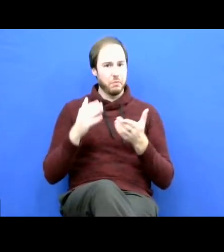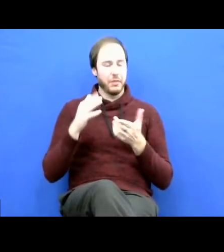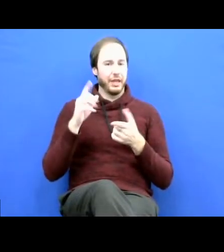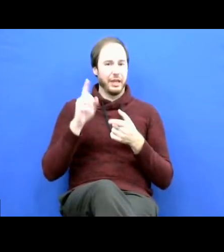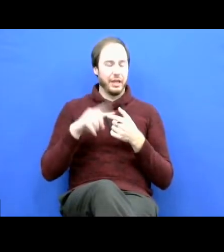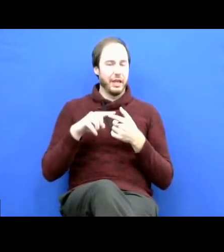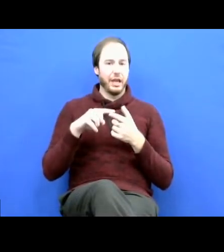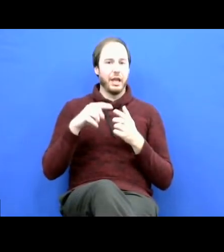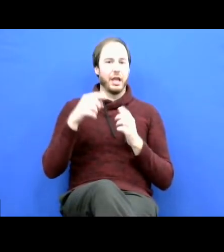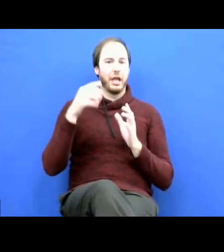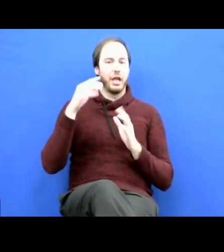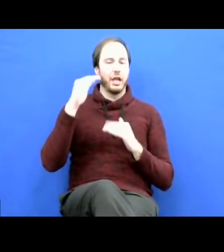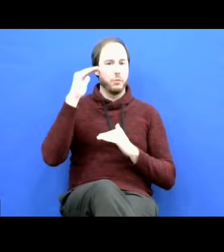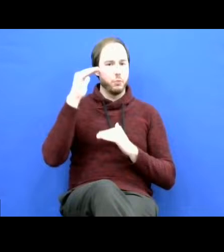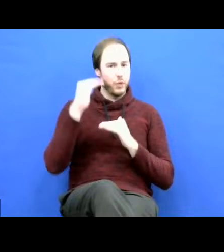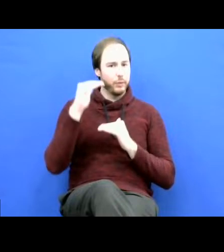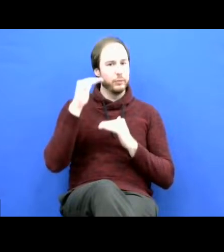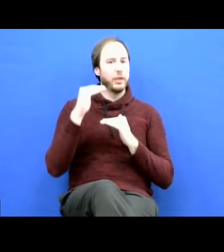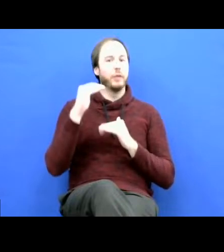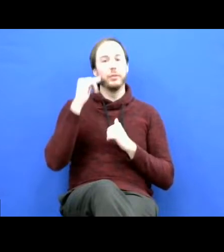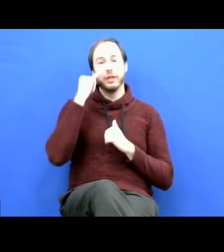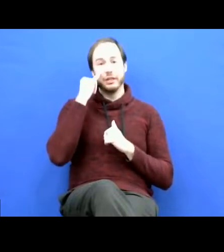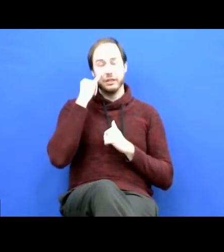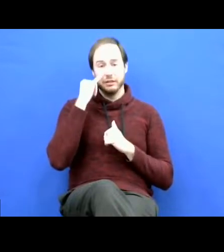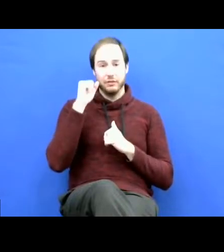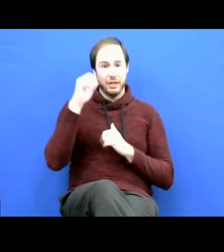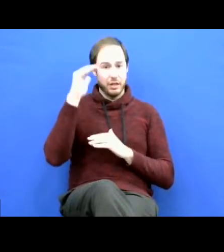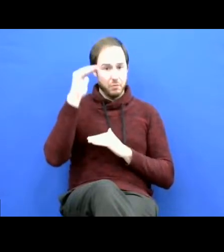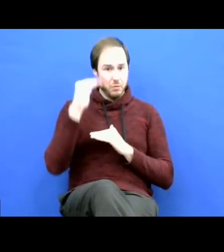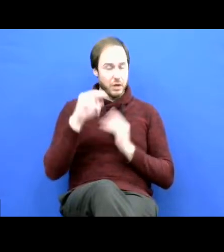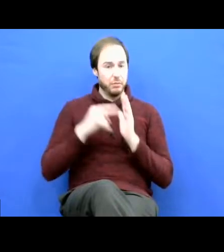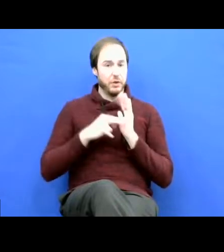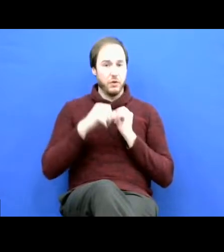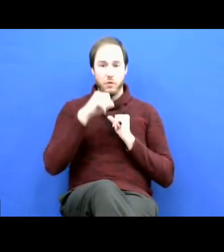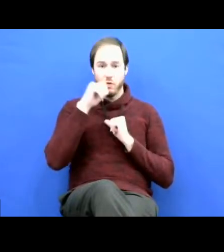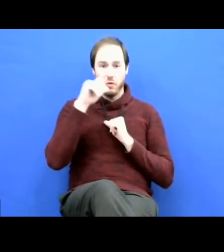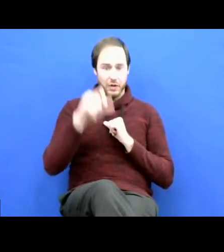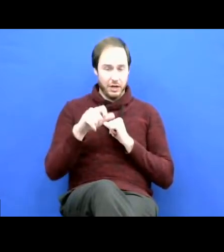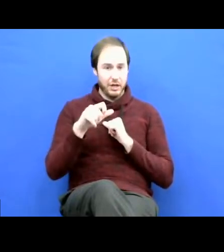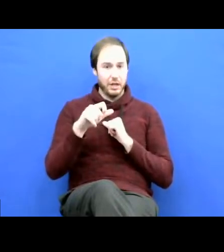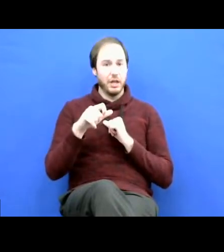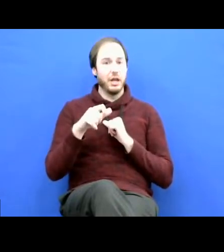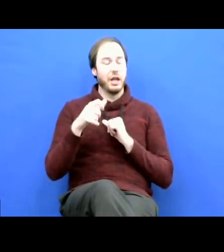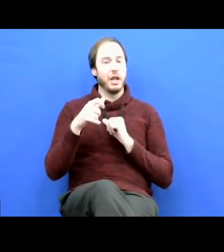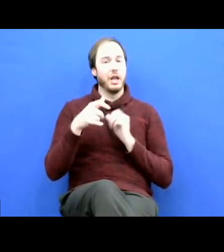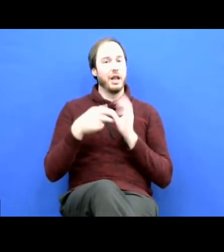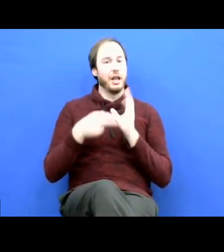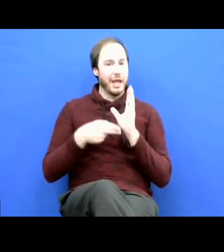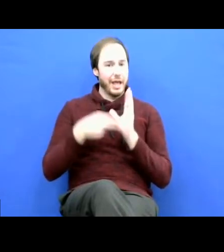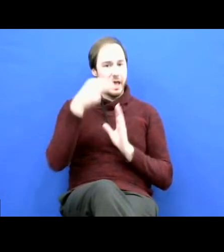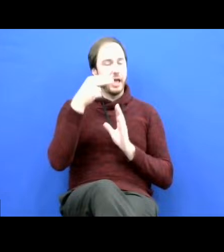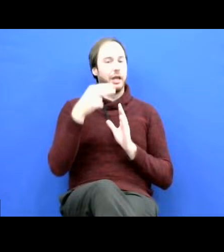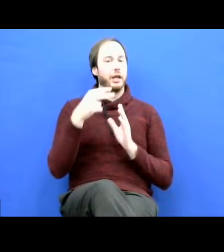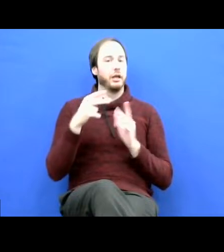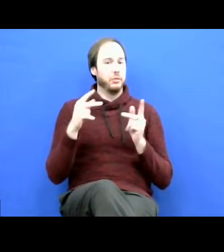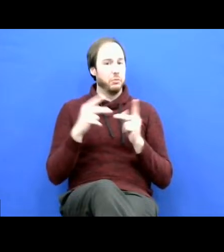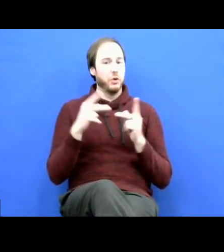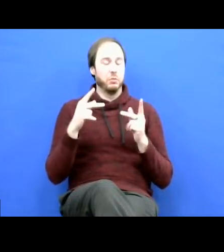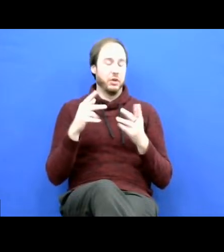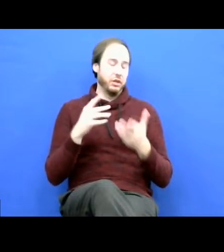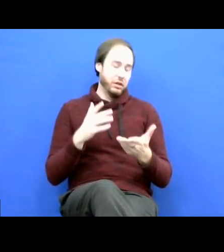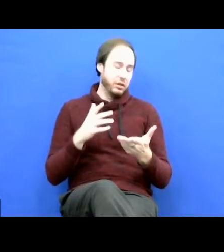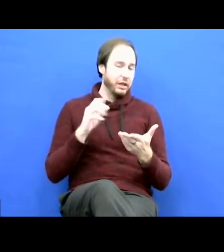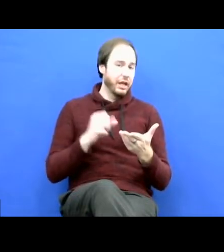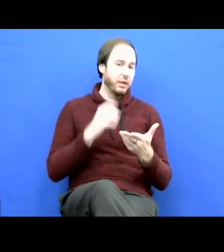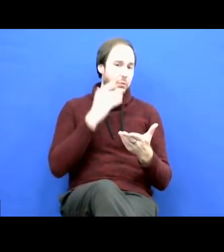but if there is any way to get it down to where you don't need the height permit, that would be preferable.